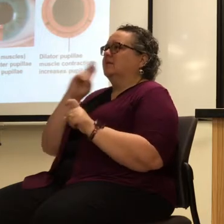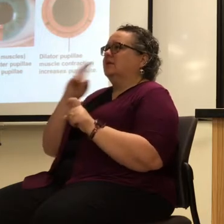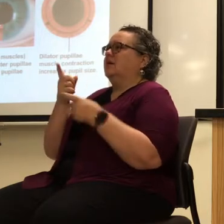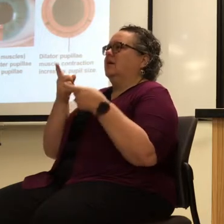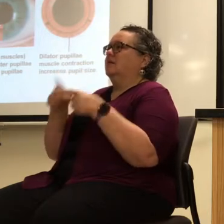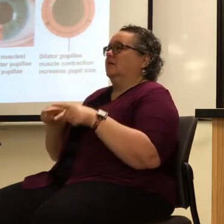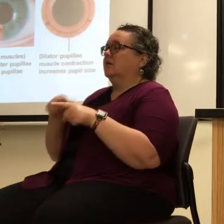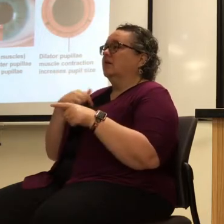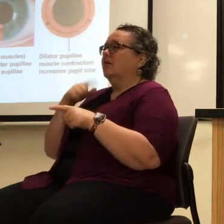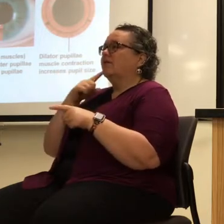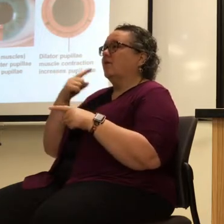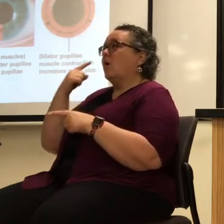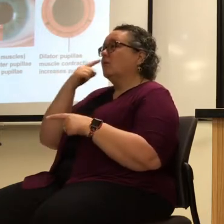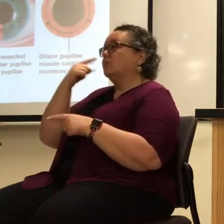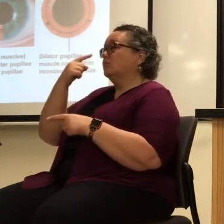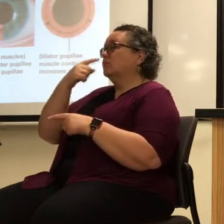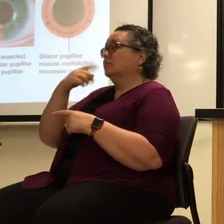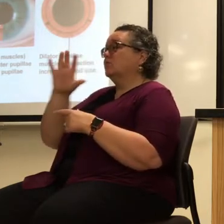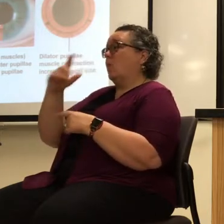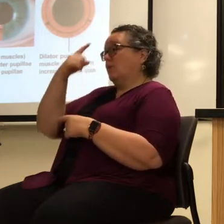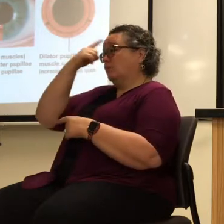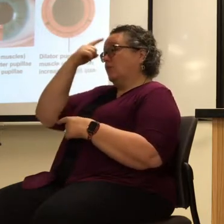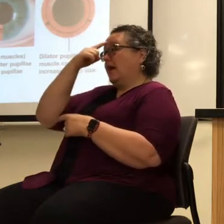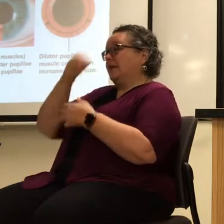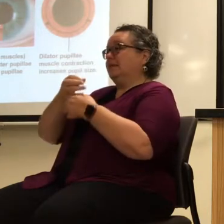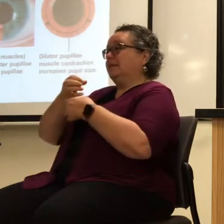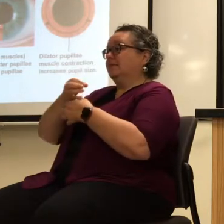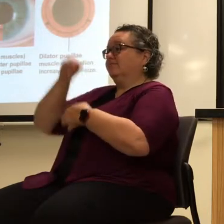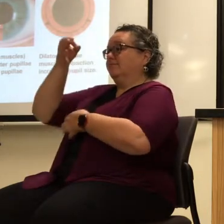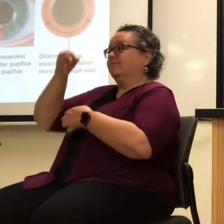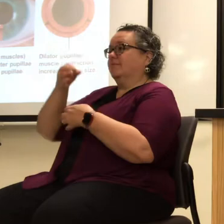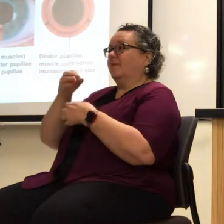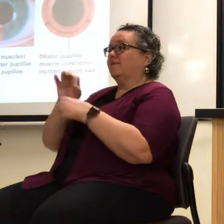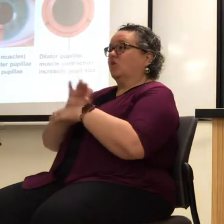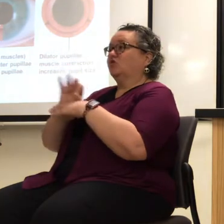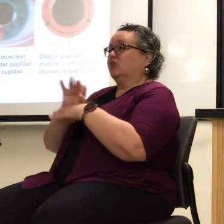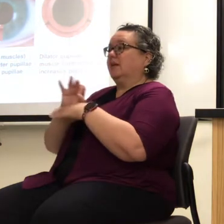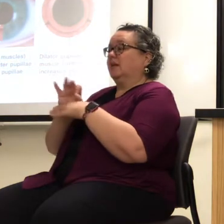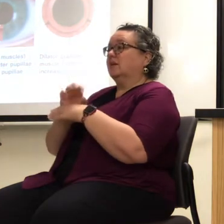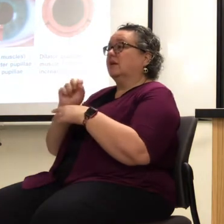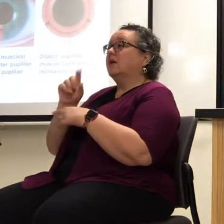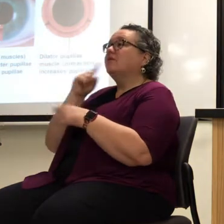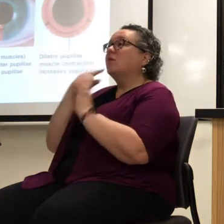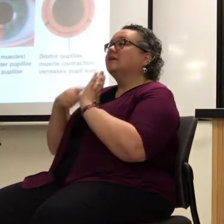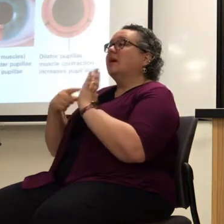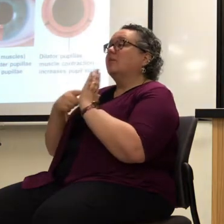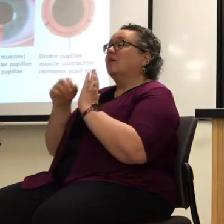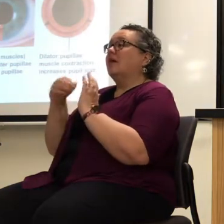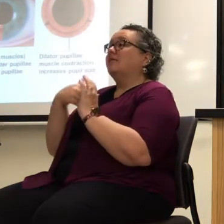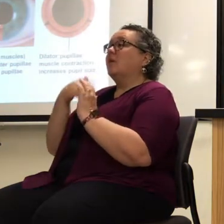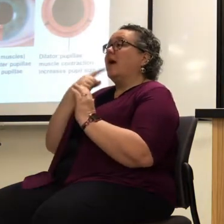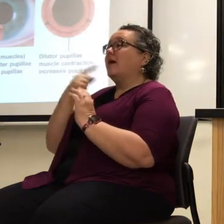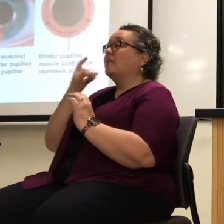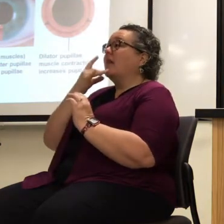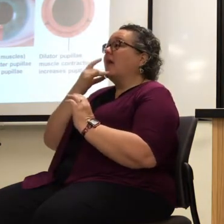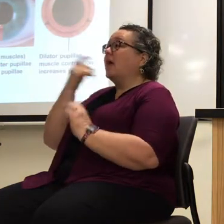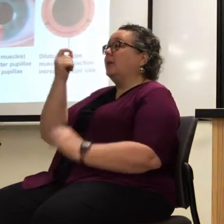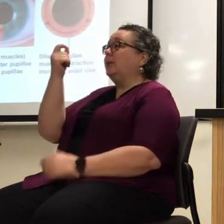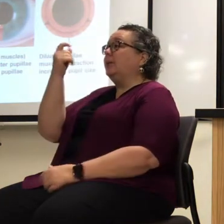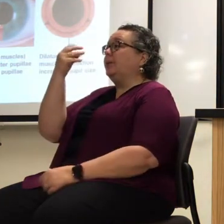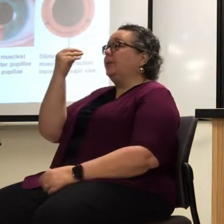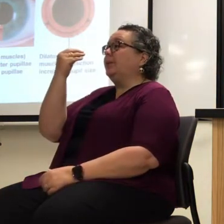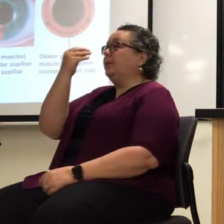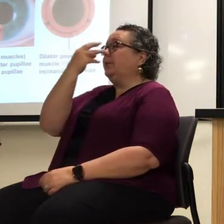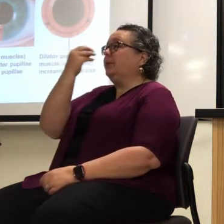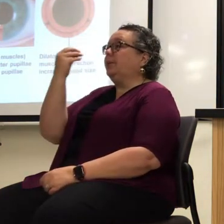for brainstem function. For example, you know, you flash a pen light on your eye, it's supposed